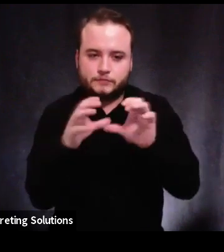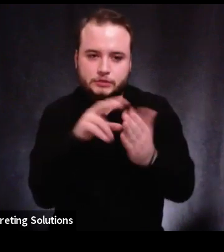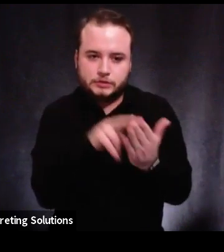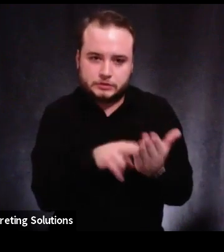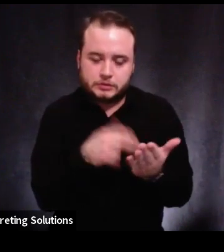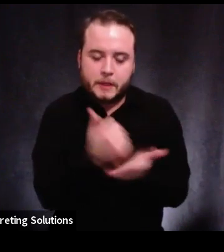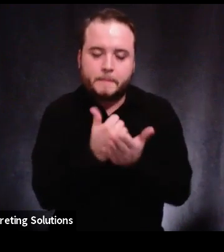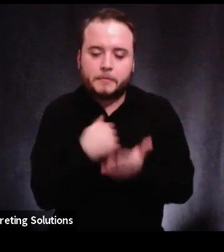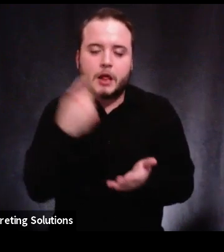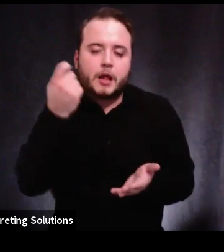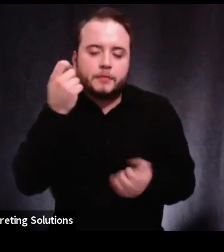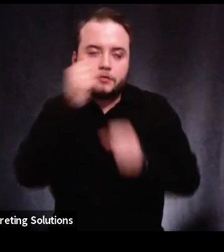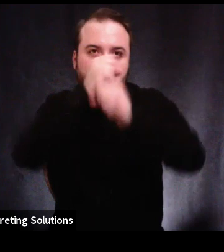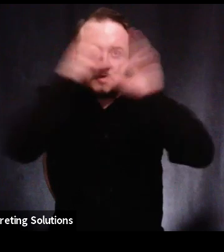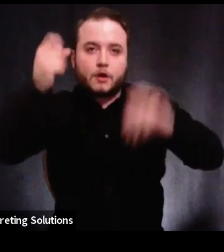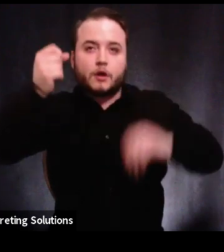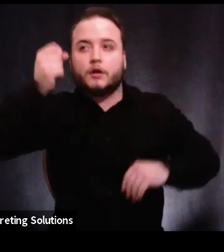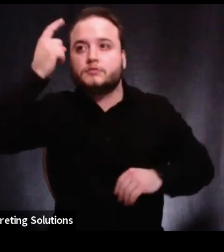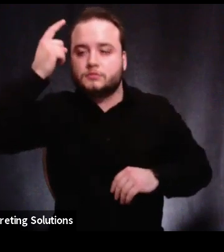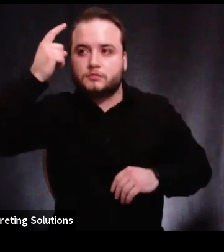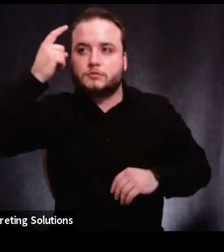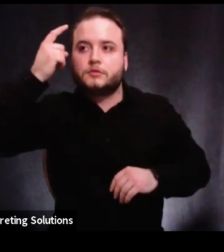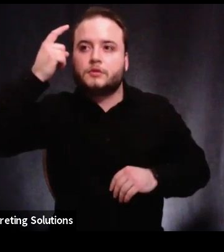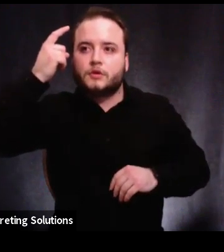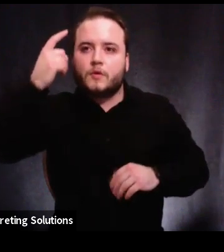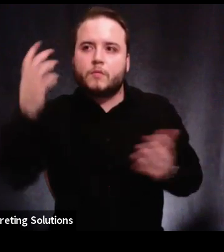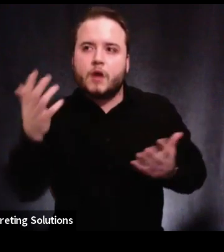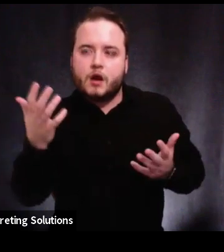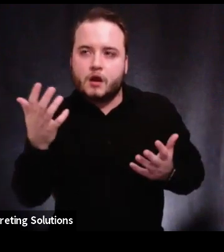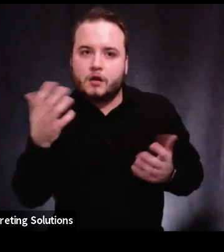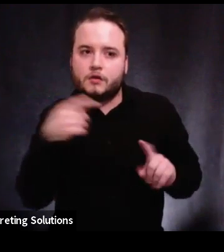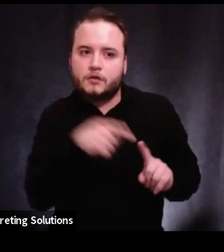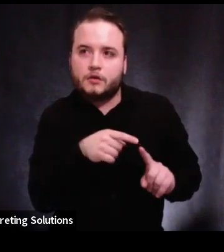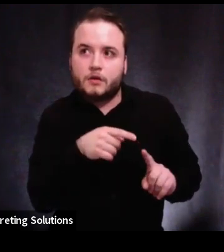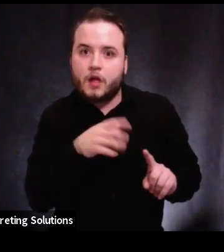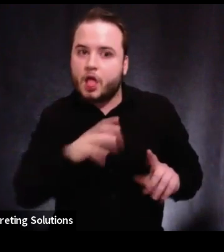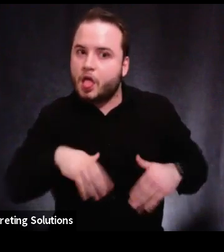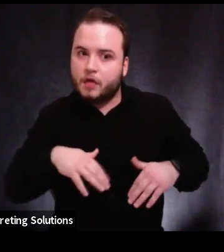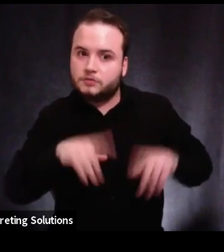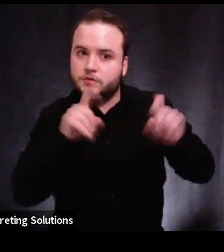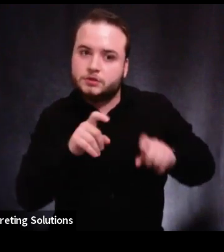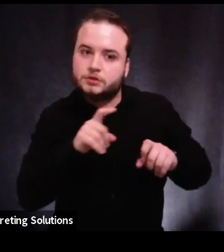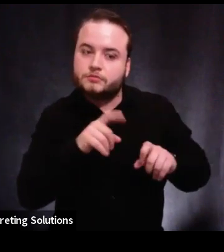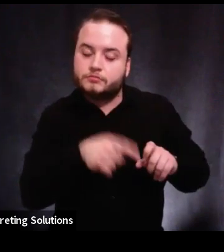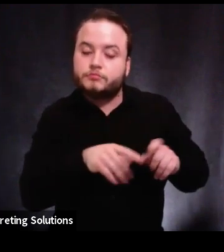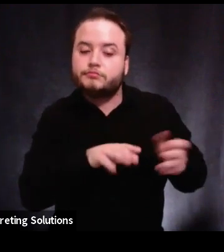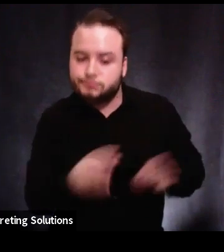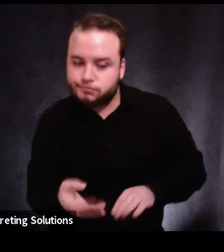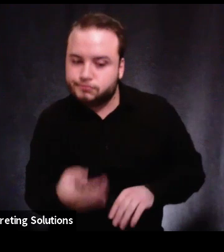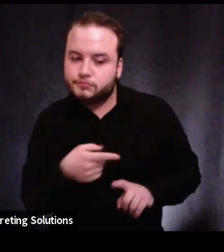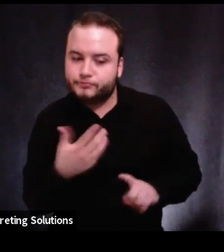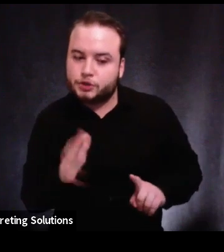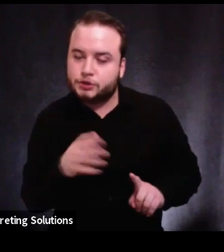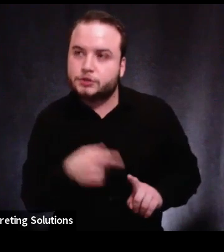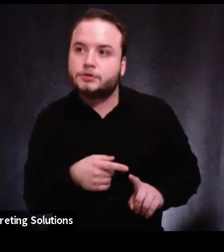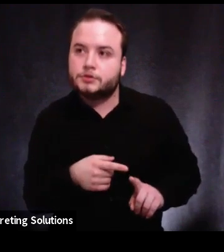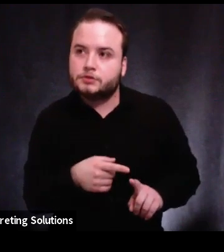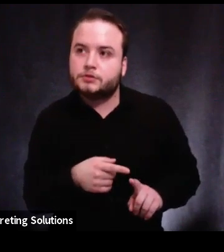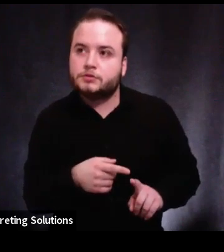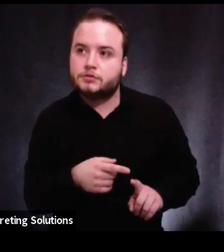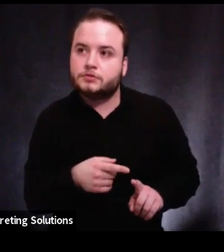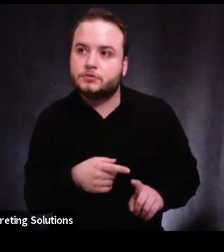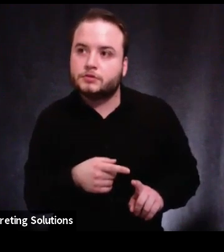someone, was not tested before they died. We may not have the exact numbers for